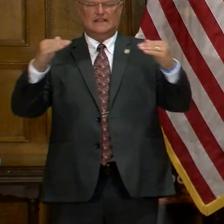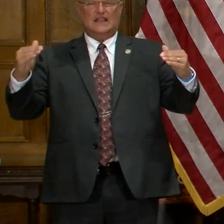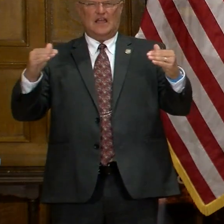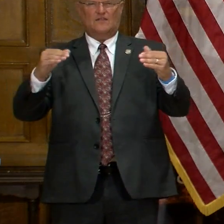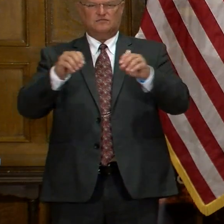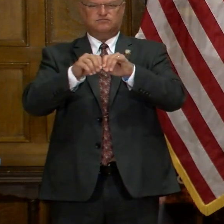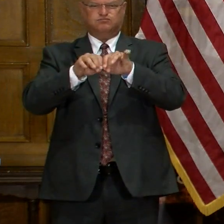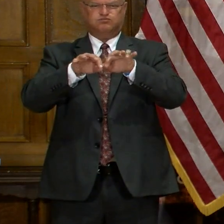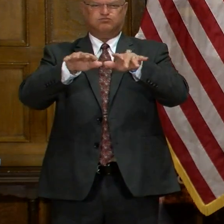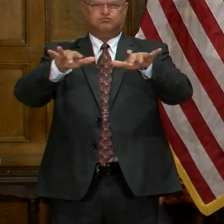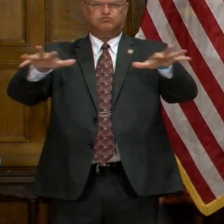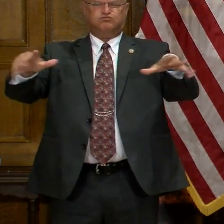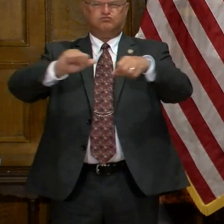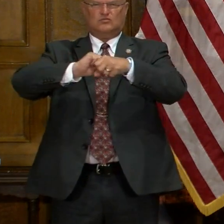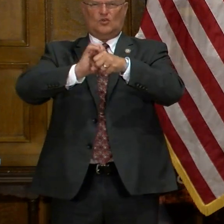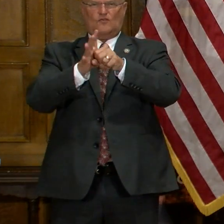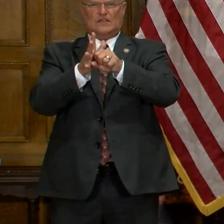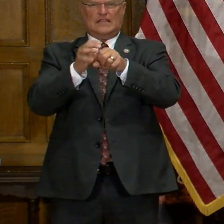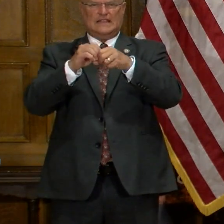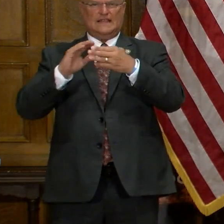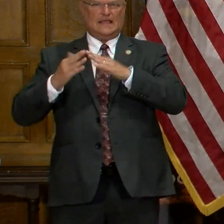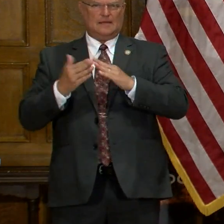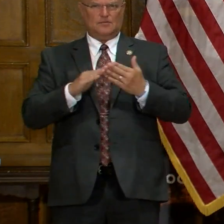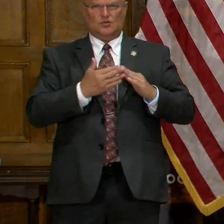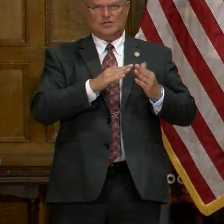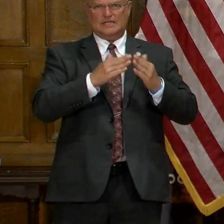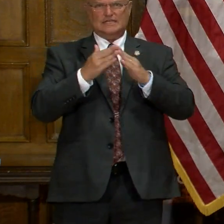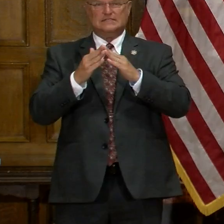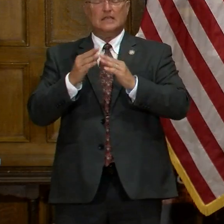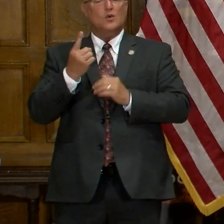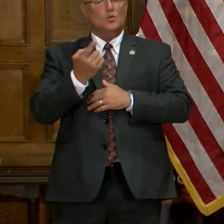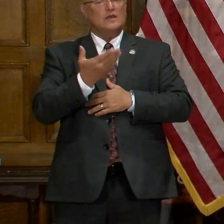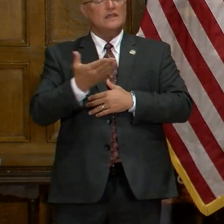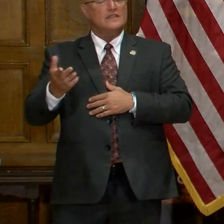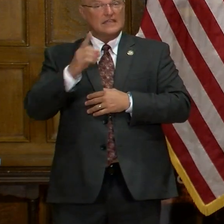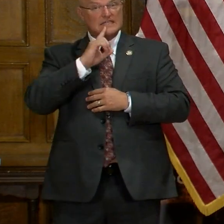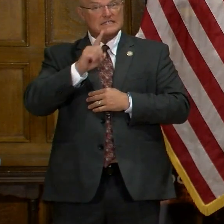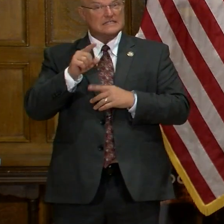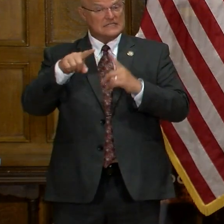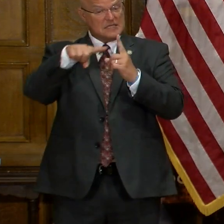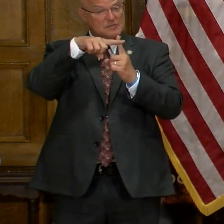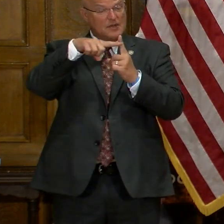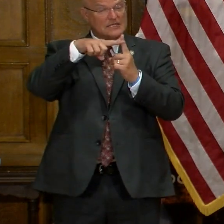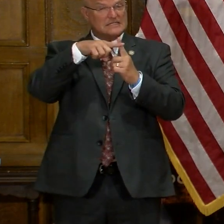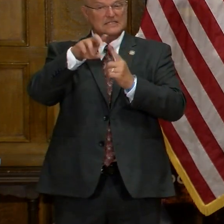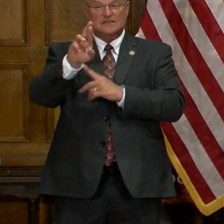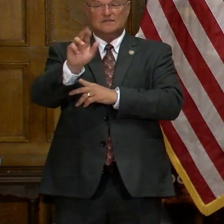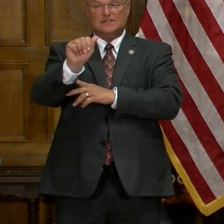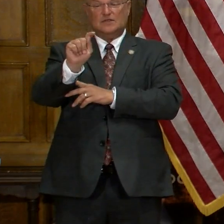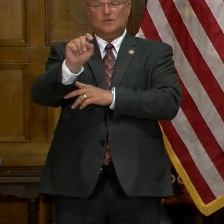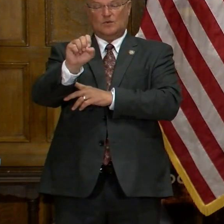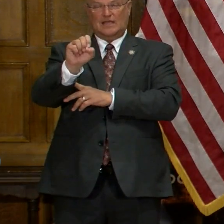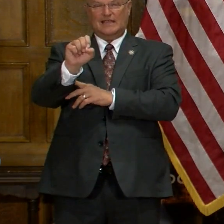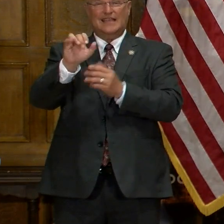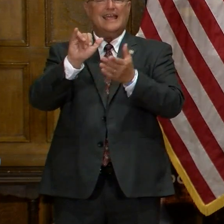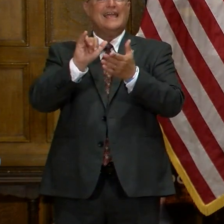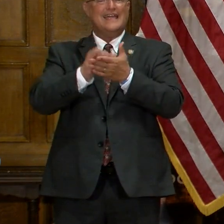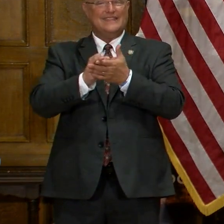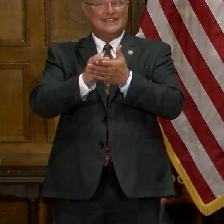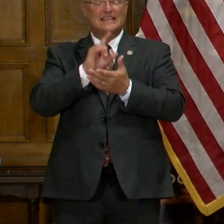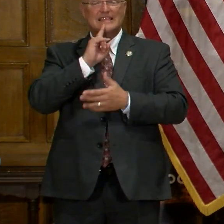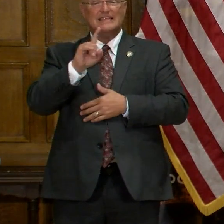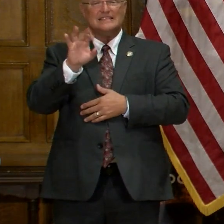of spread of COVID-19 in our community, and one of those is the positivity rate, and that's obviously a